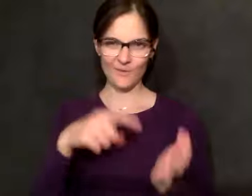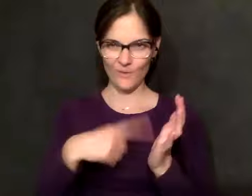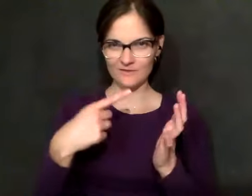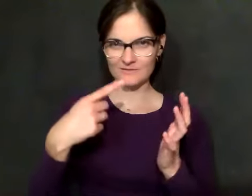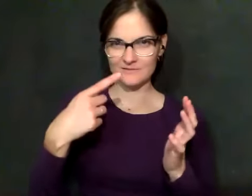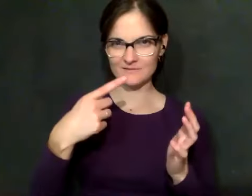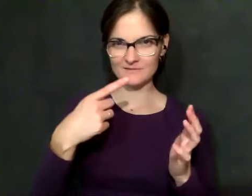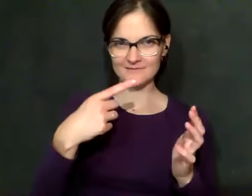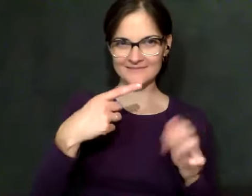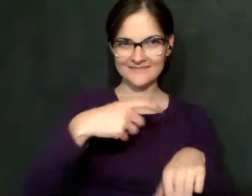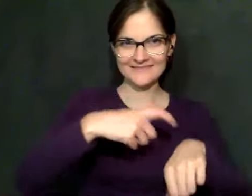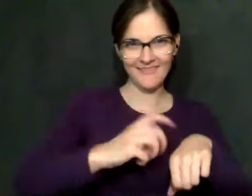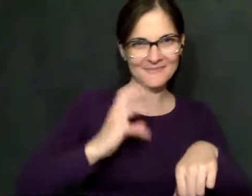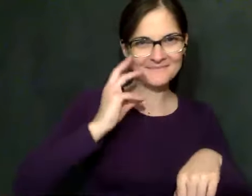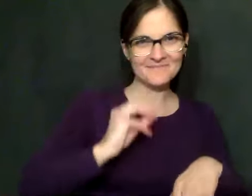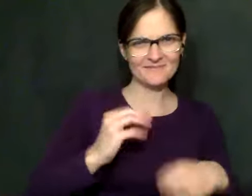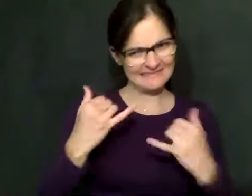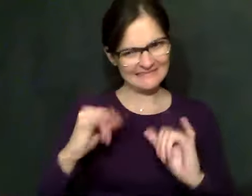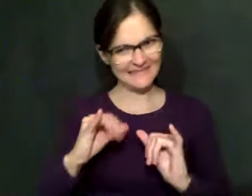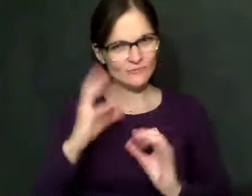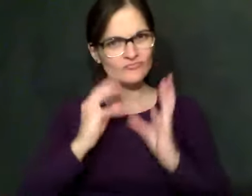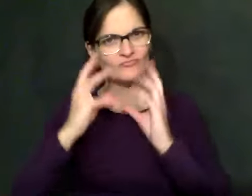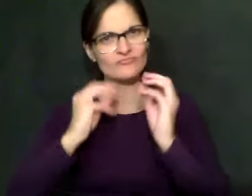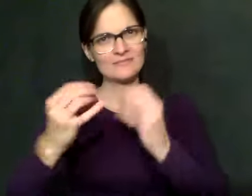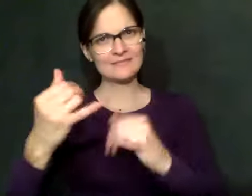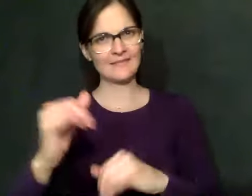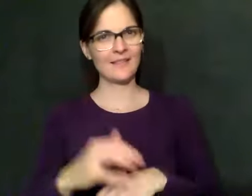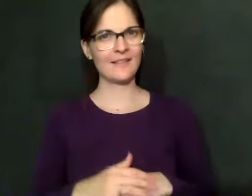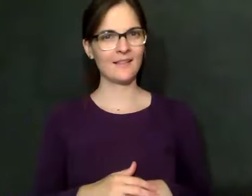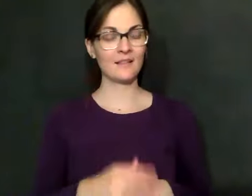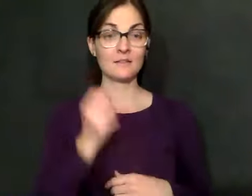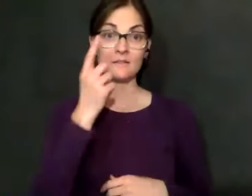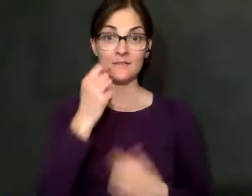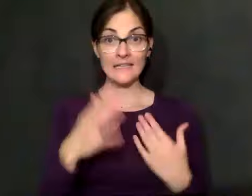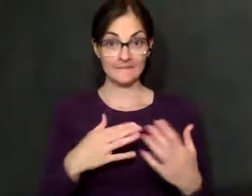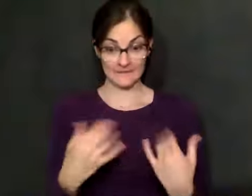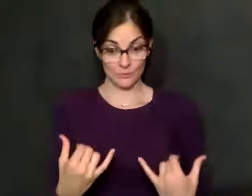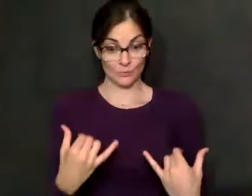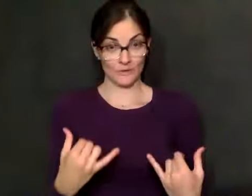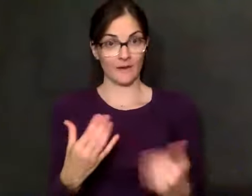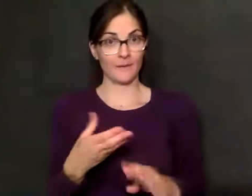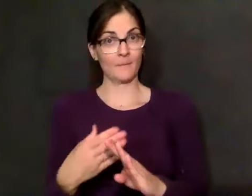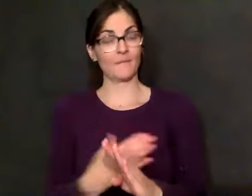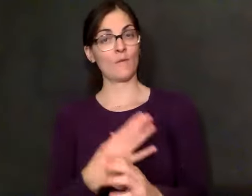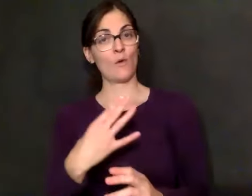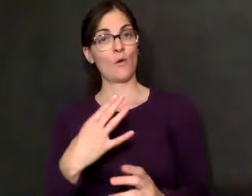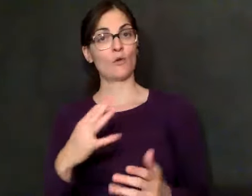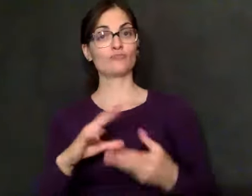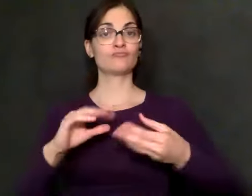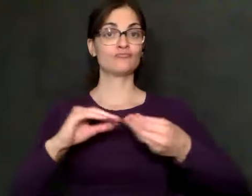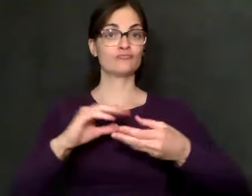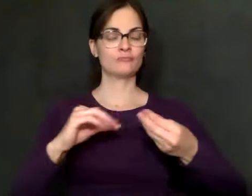it's still goes on today, isn't it? Because even though I was nervous about talking, I know that I'll feel quite good when I'm